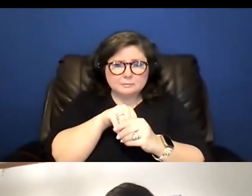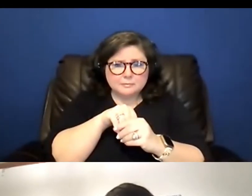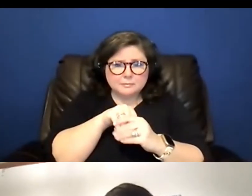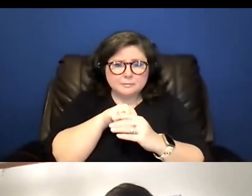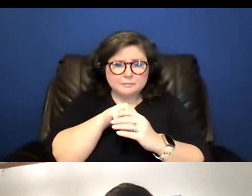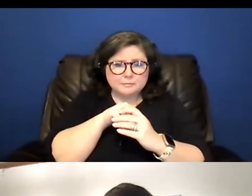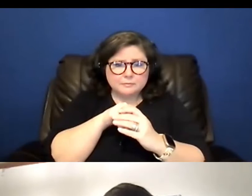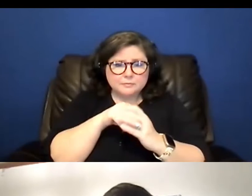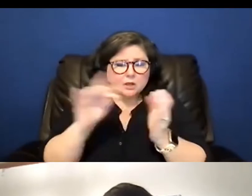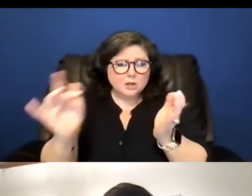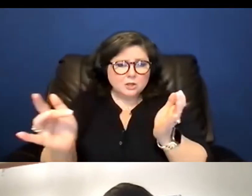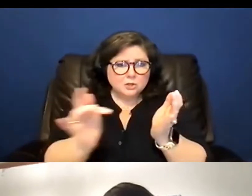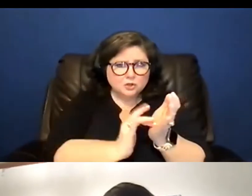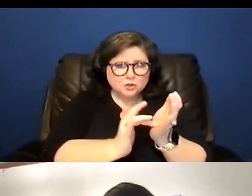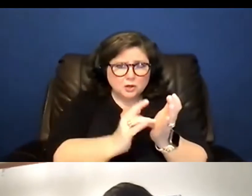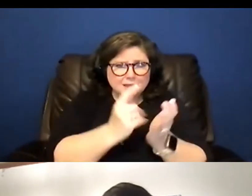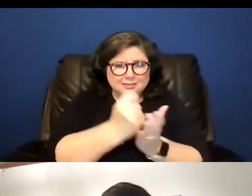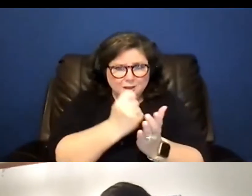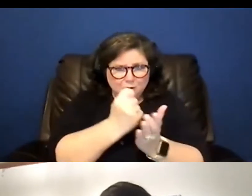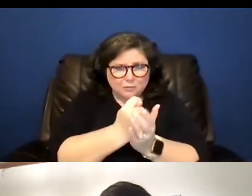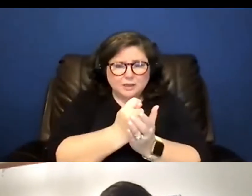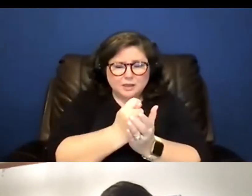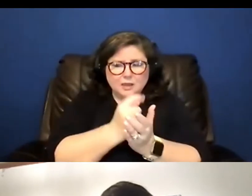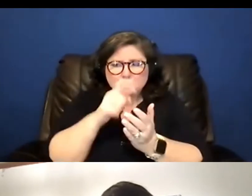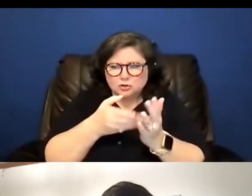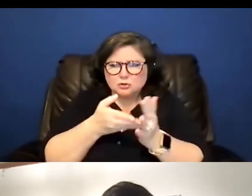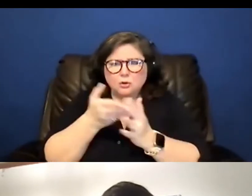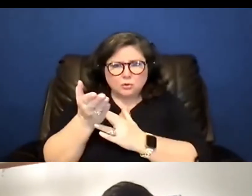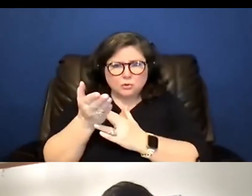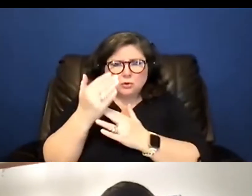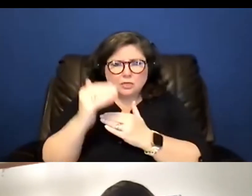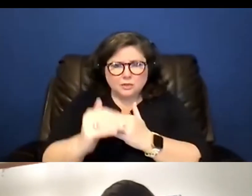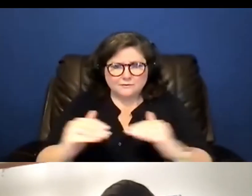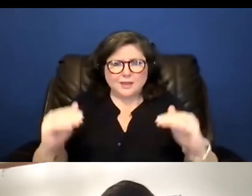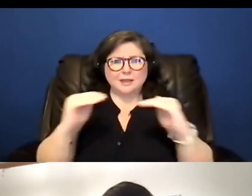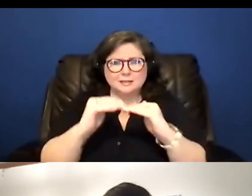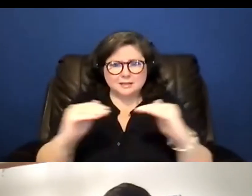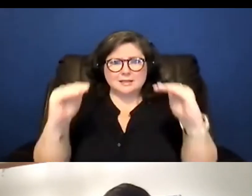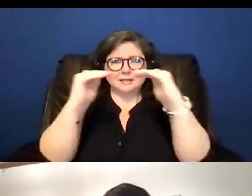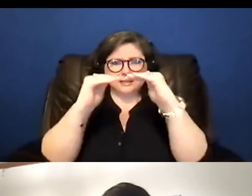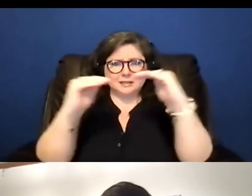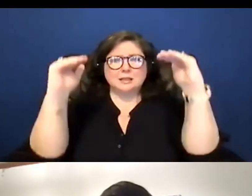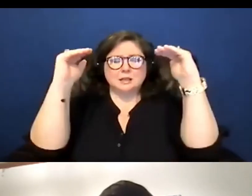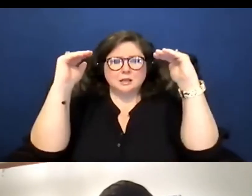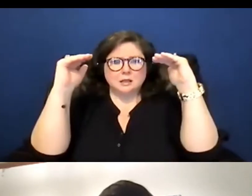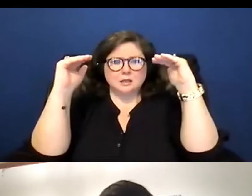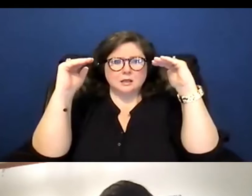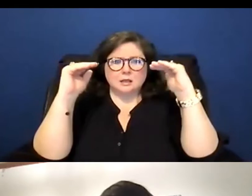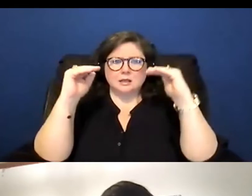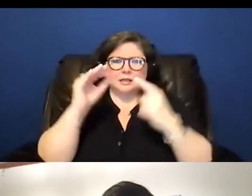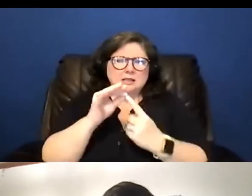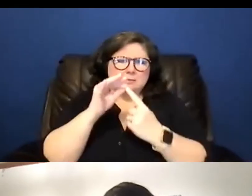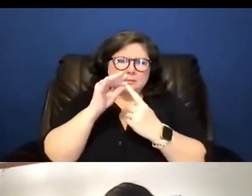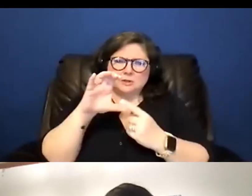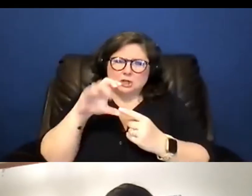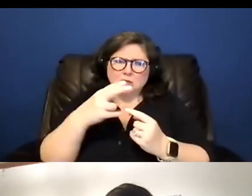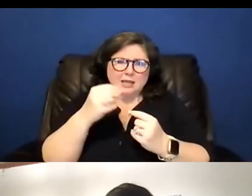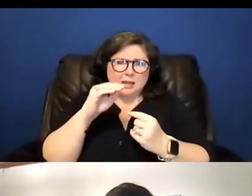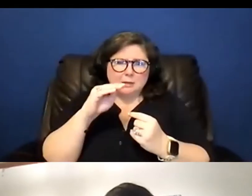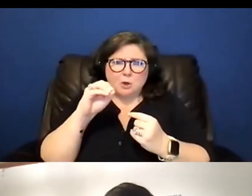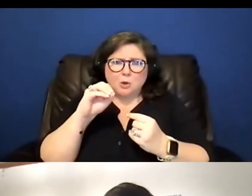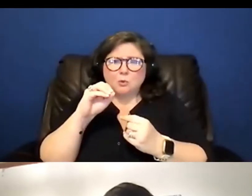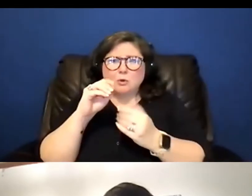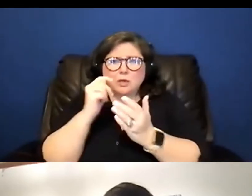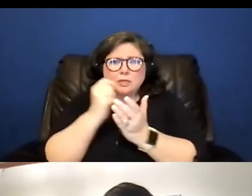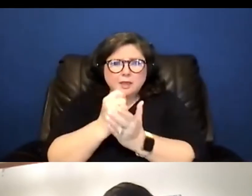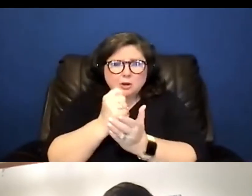drug therapeutic treatment, they should go through the phases, especially for chemotherapy, any